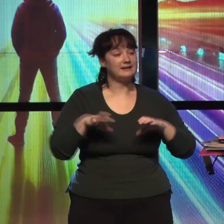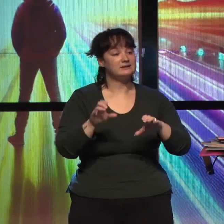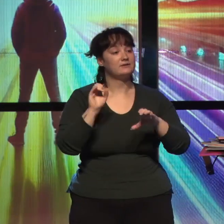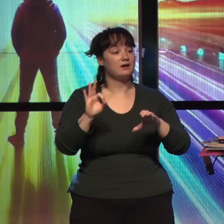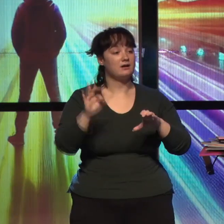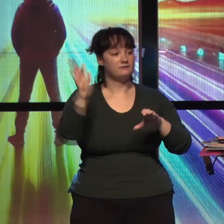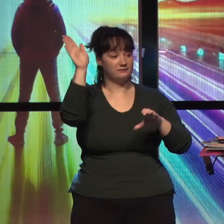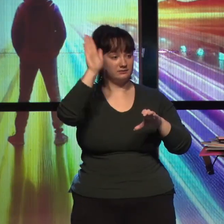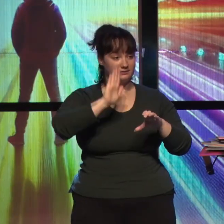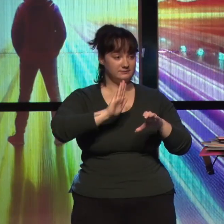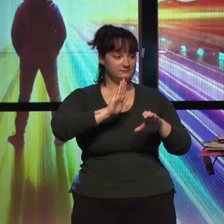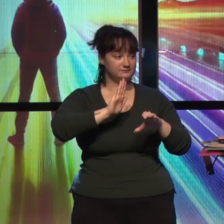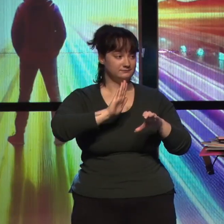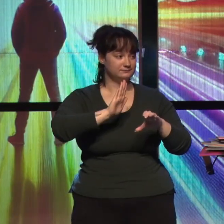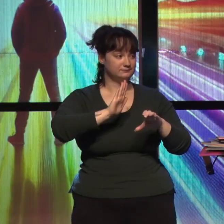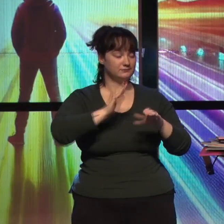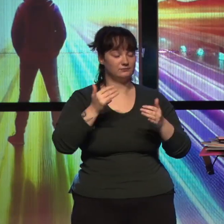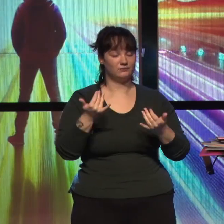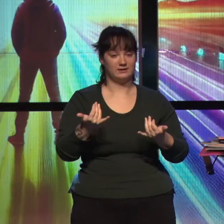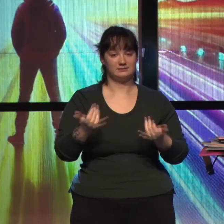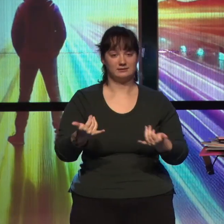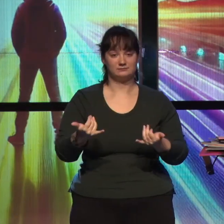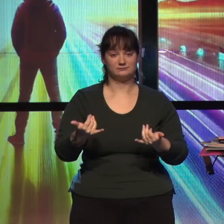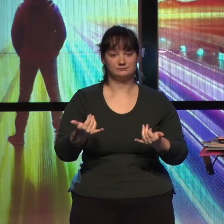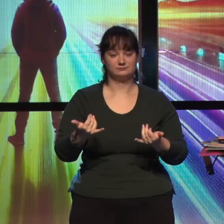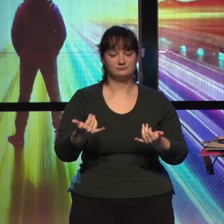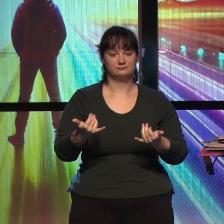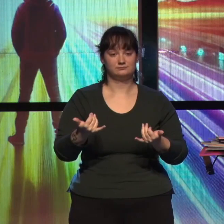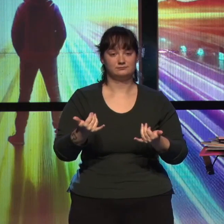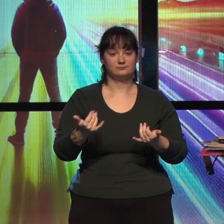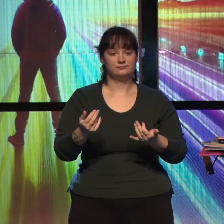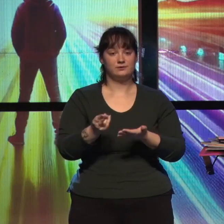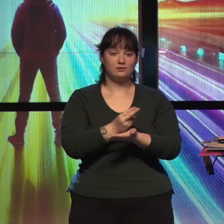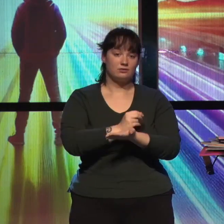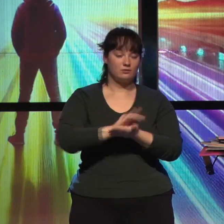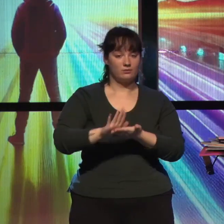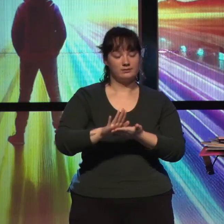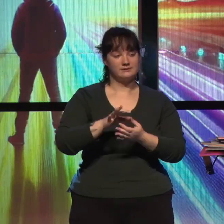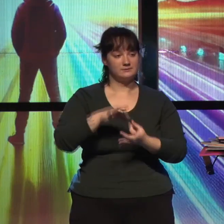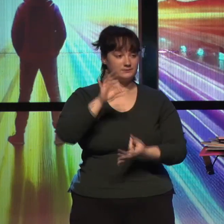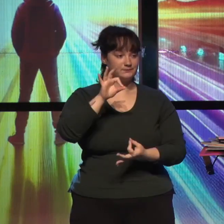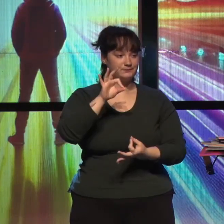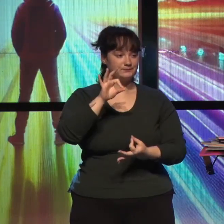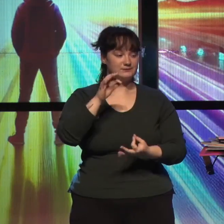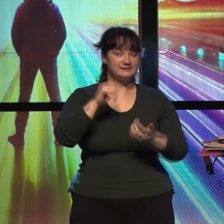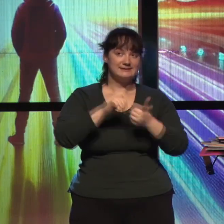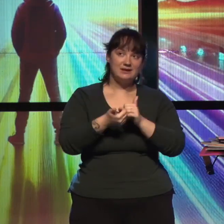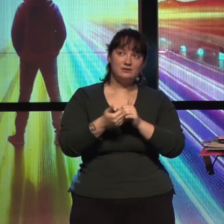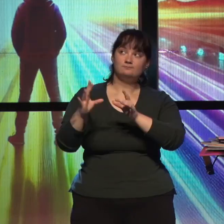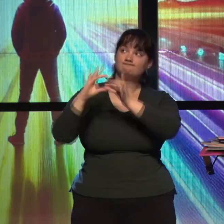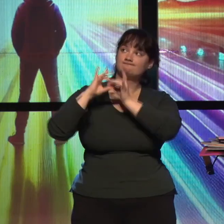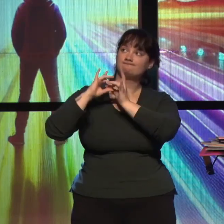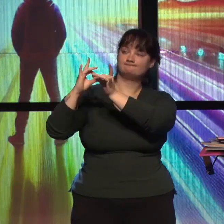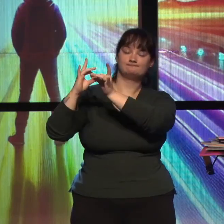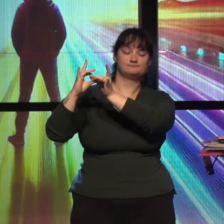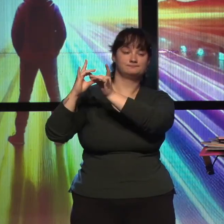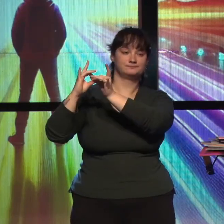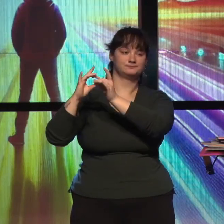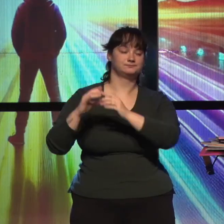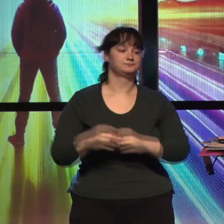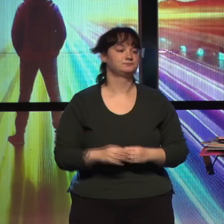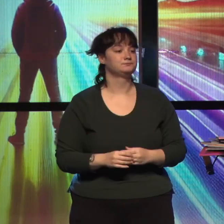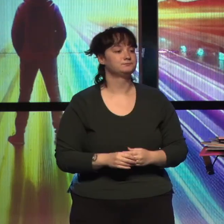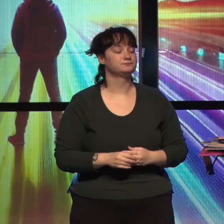in our world right now, okay? So the Holy Spirit, this way in which you interact with the divine who's present in all things, right? So